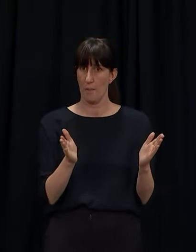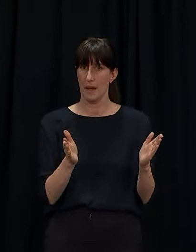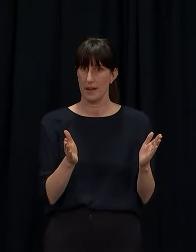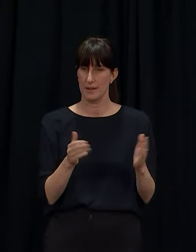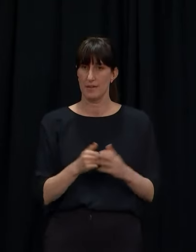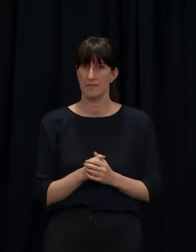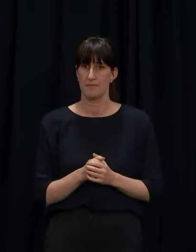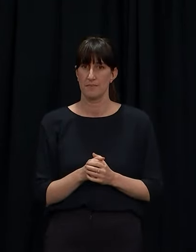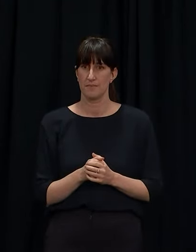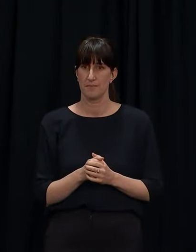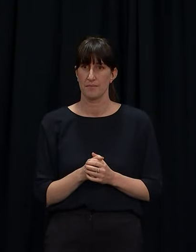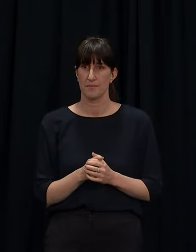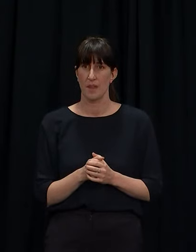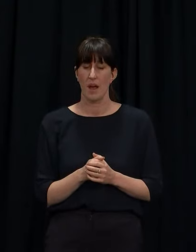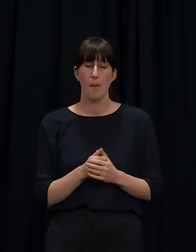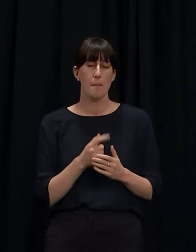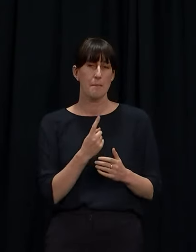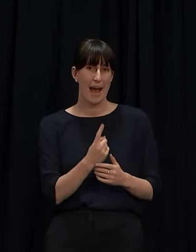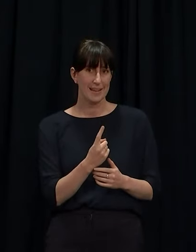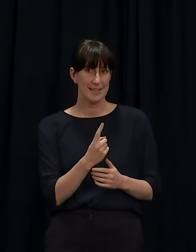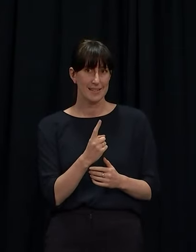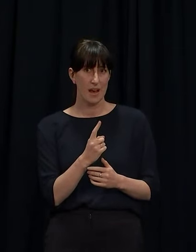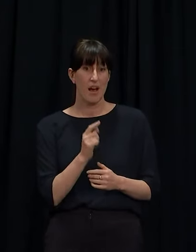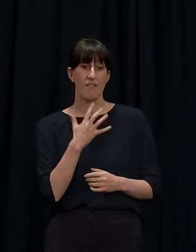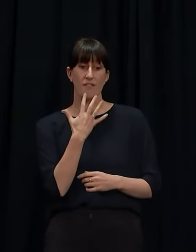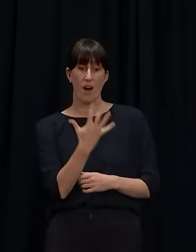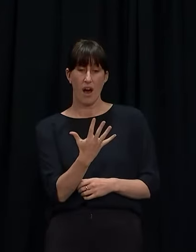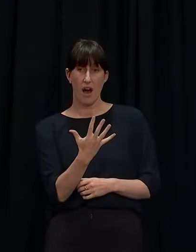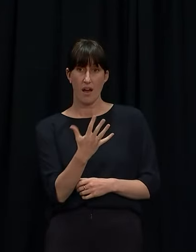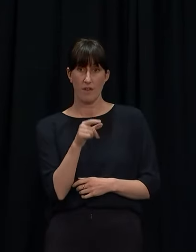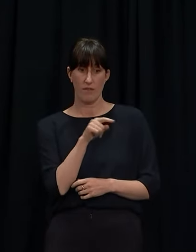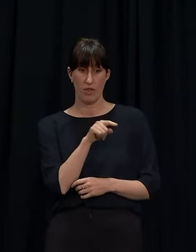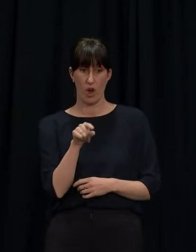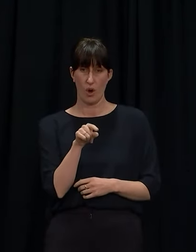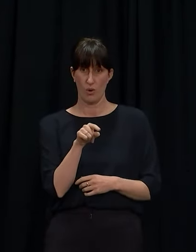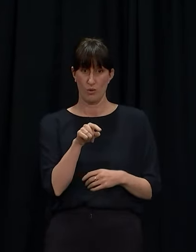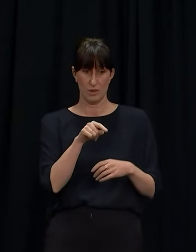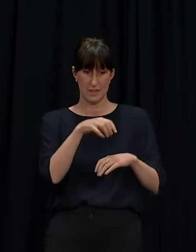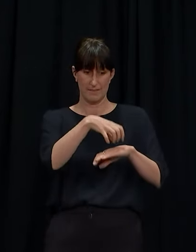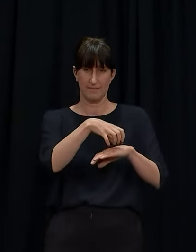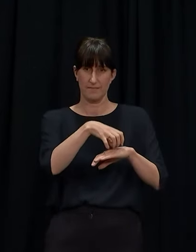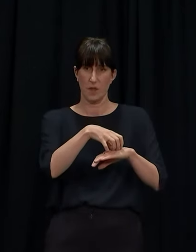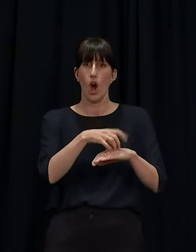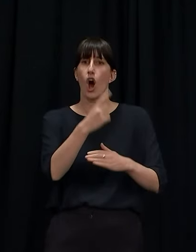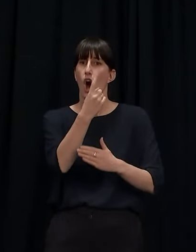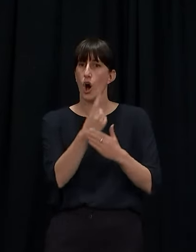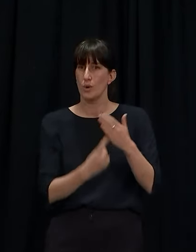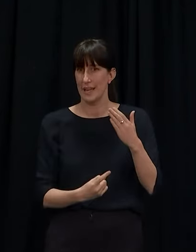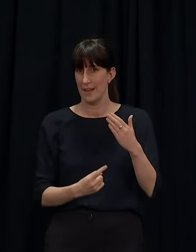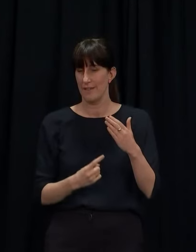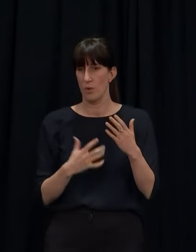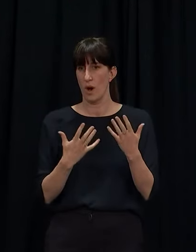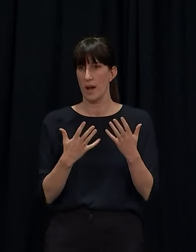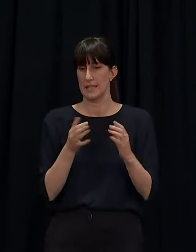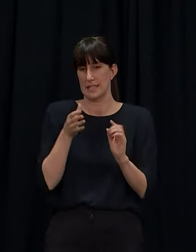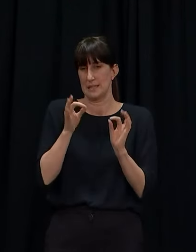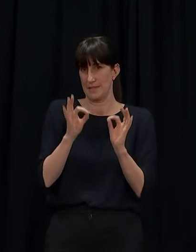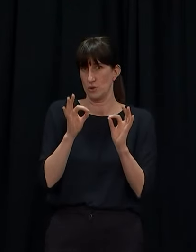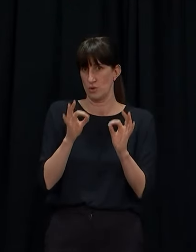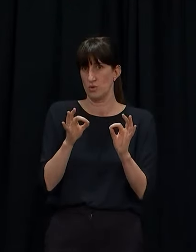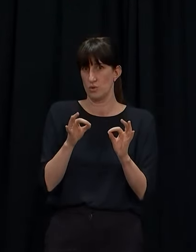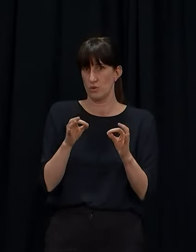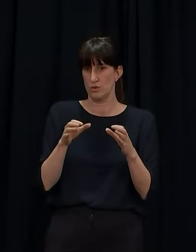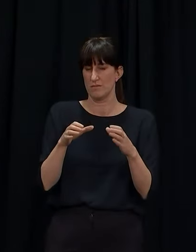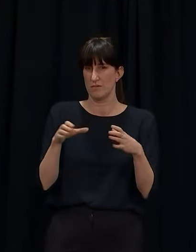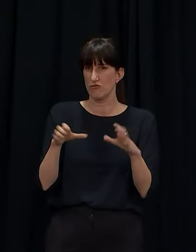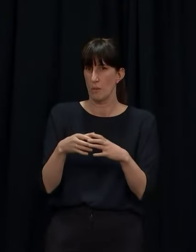number includes 5 restricted access testing centres that are for invitation only for high-risk groups, and that